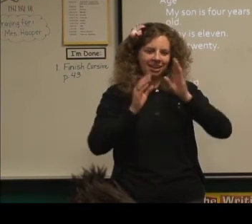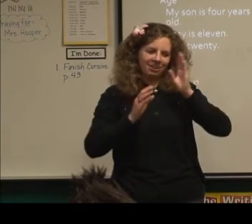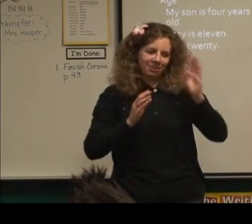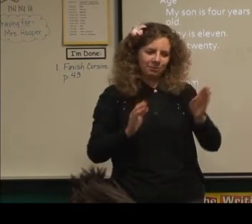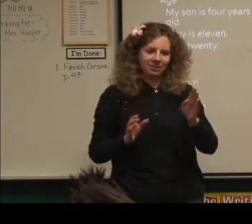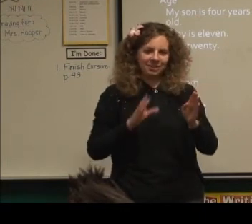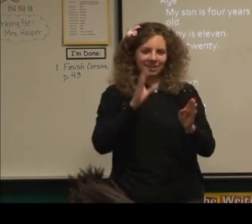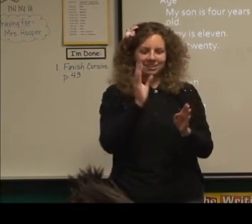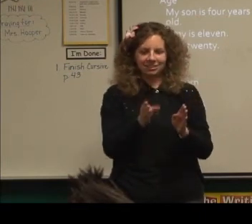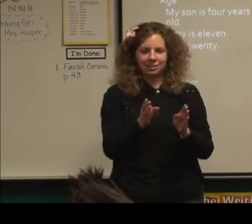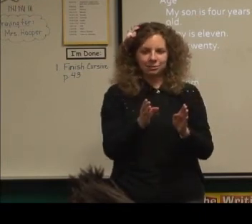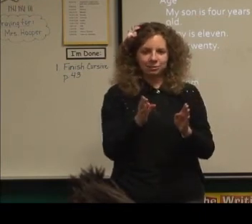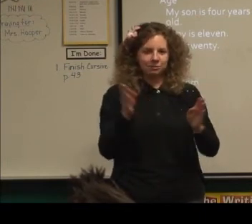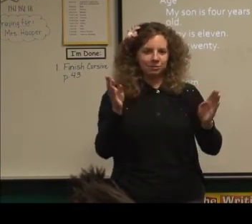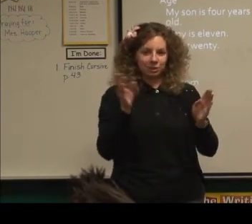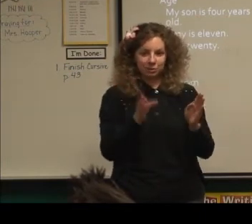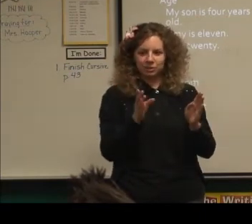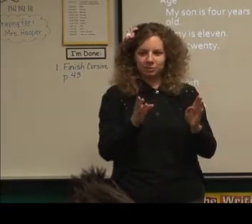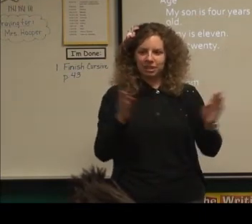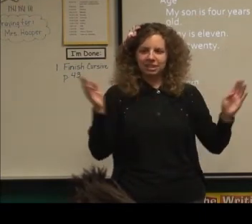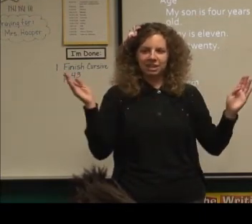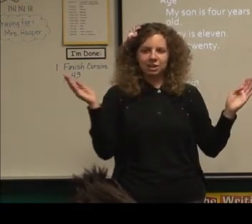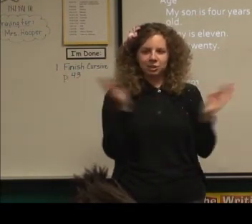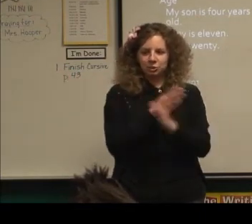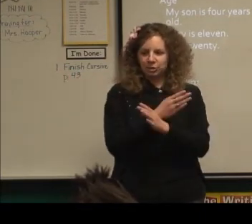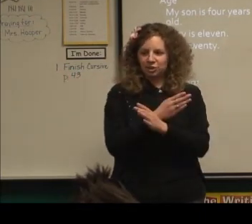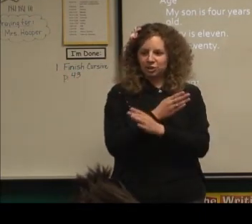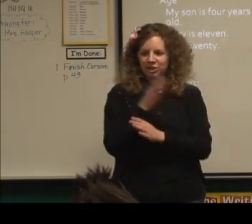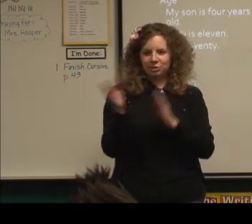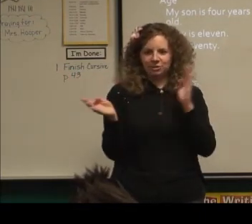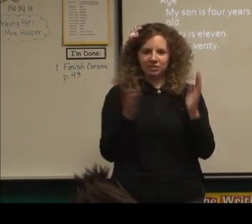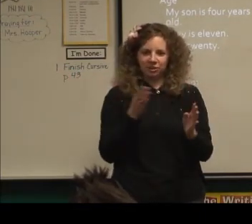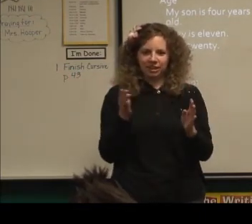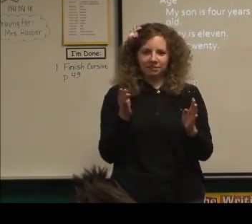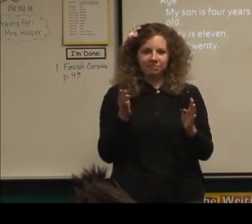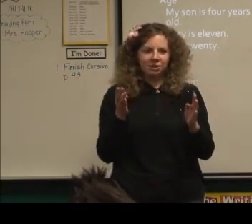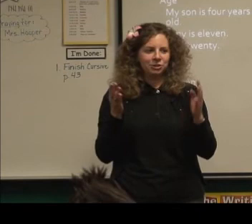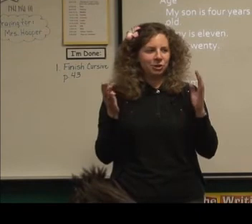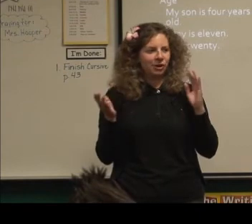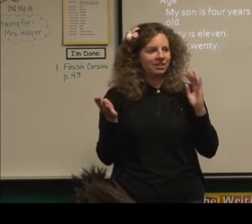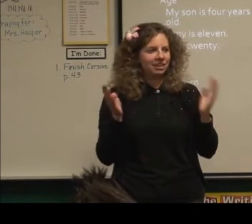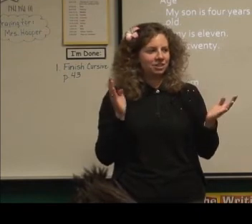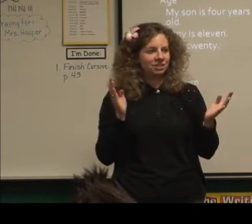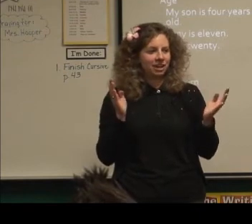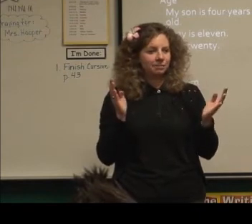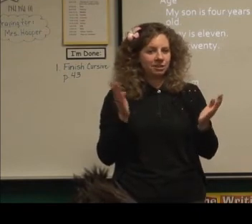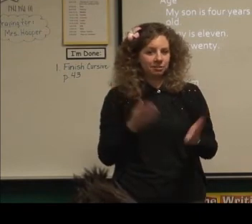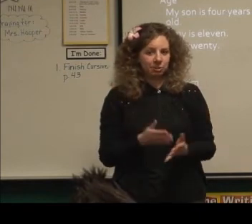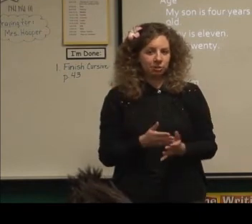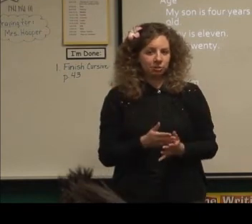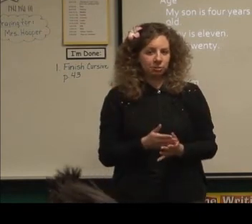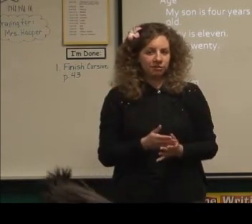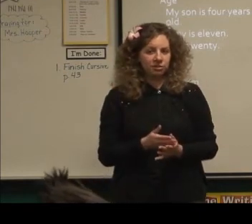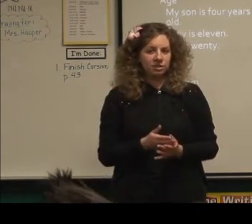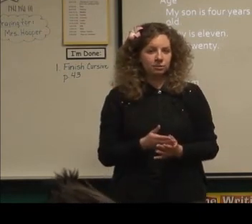that I decided this one's seconds and this one's minutes, switched and used differently. So I think it just kind of depends on personal preference as